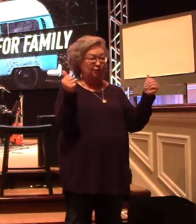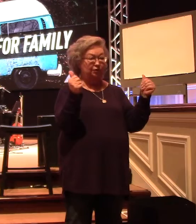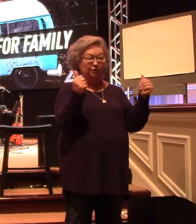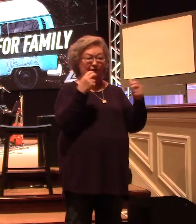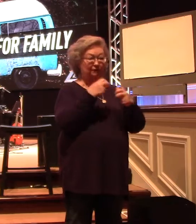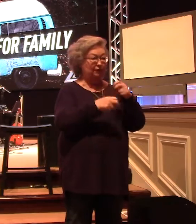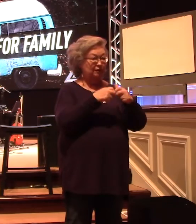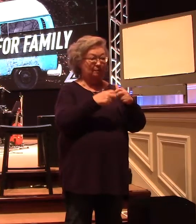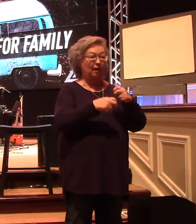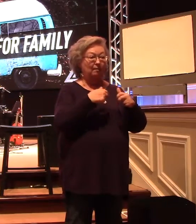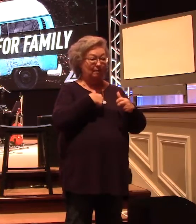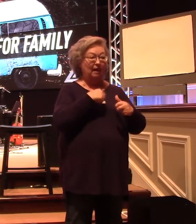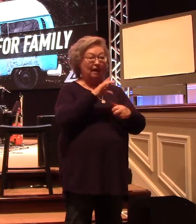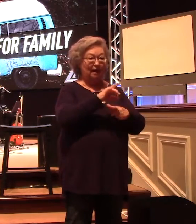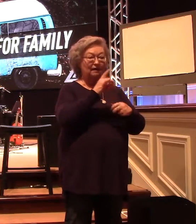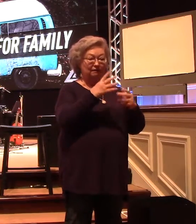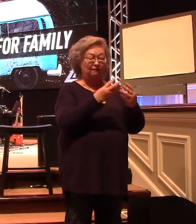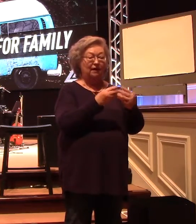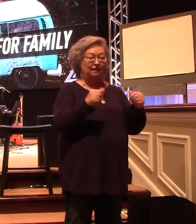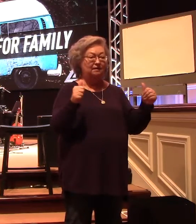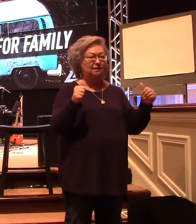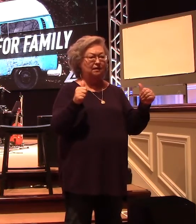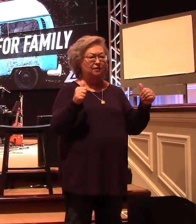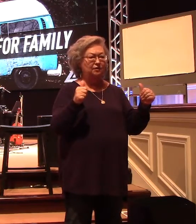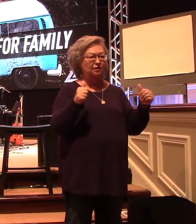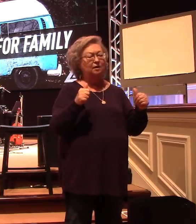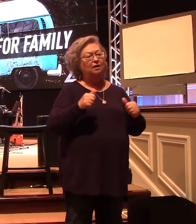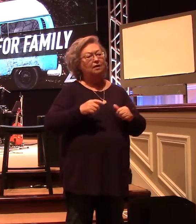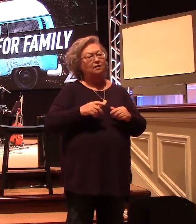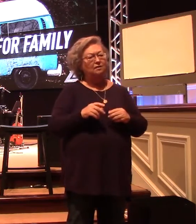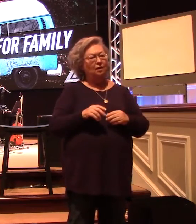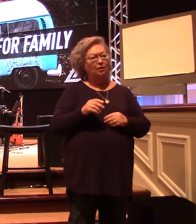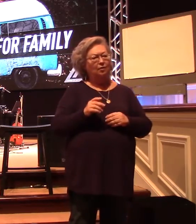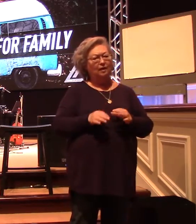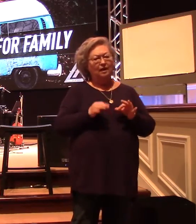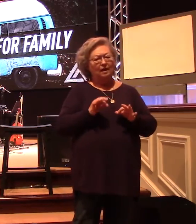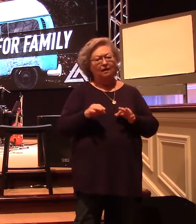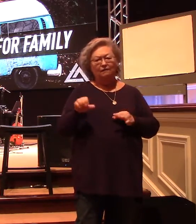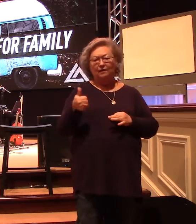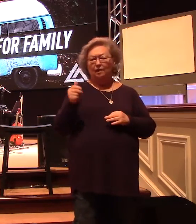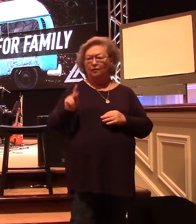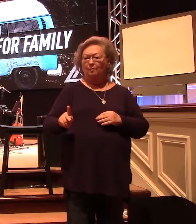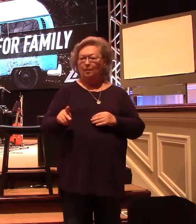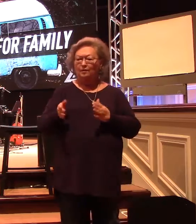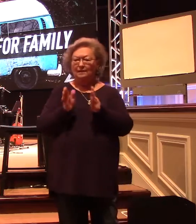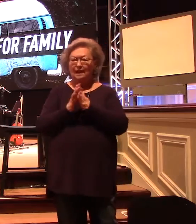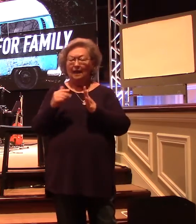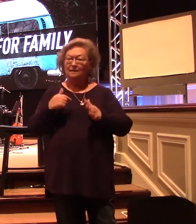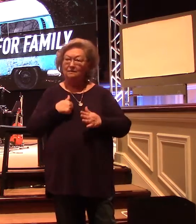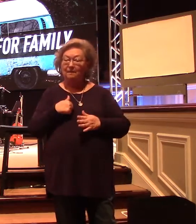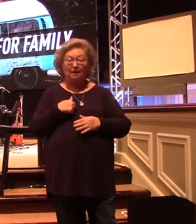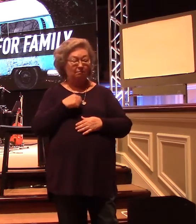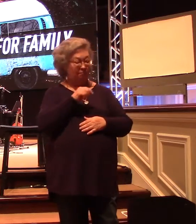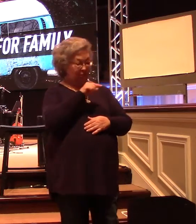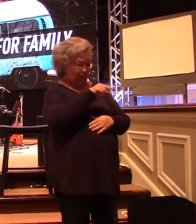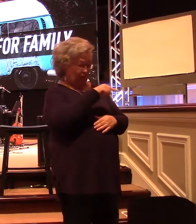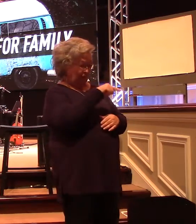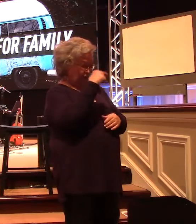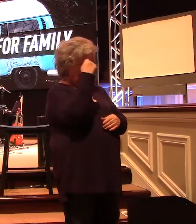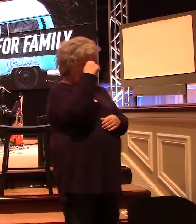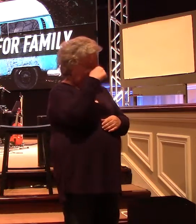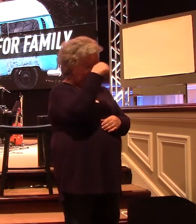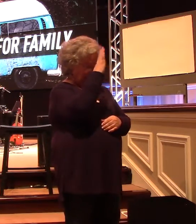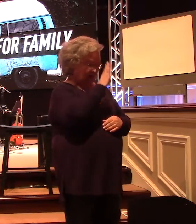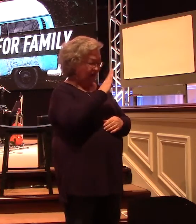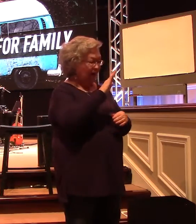sense? And so if someone had asked me, do you believe that God is sovereign? I would say, absolutely,